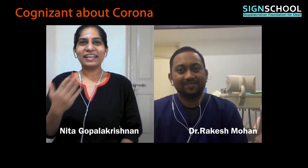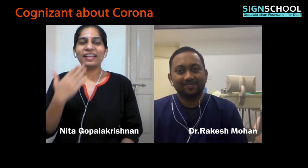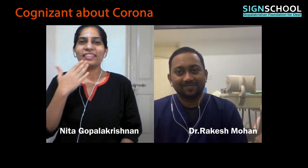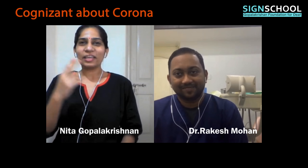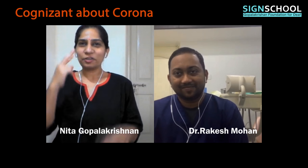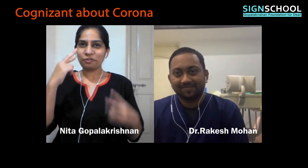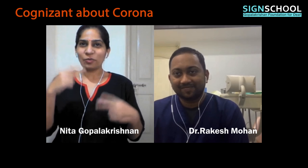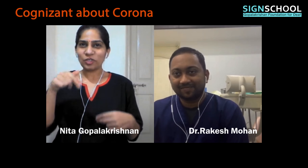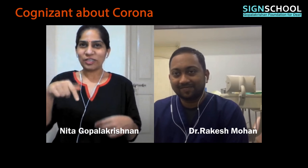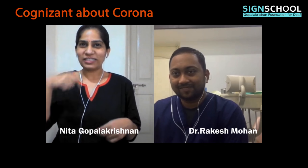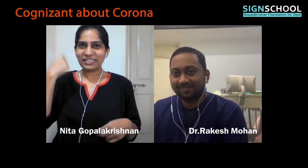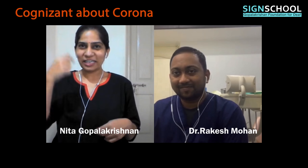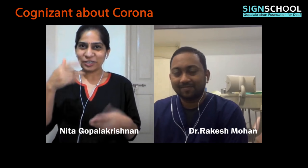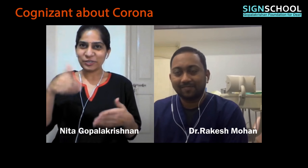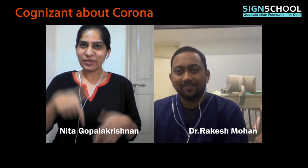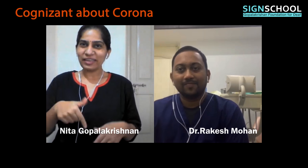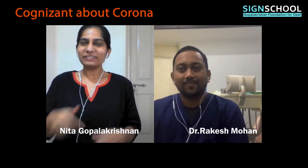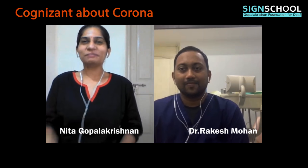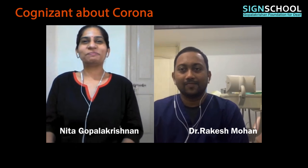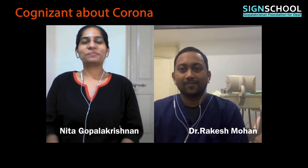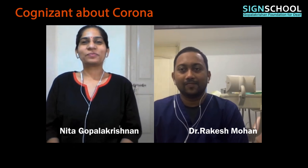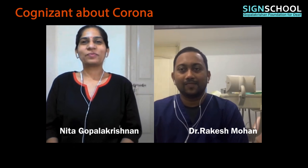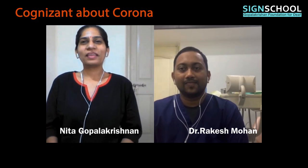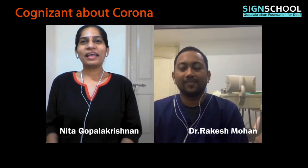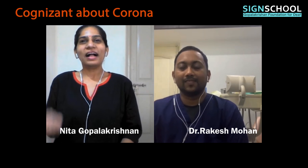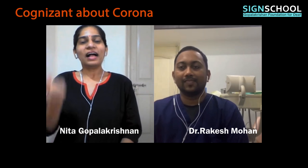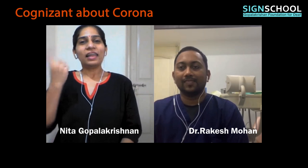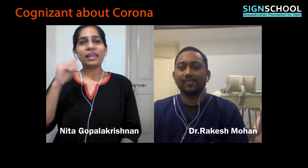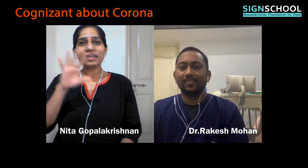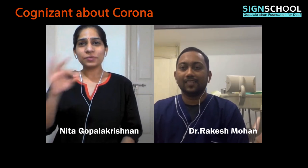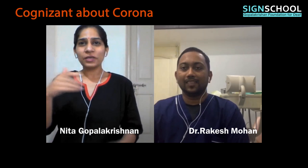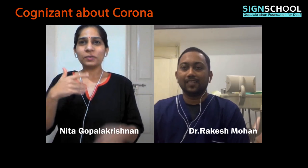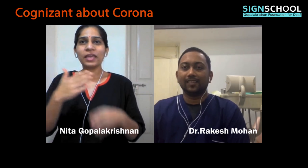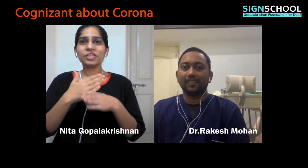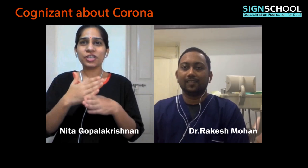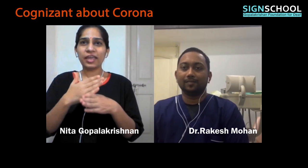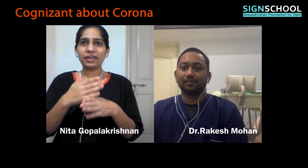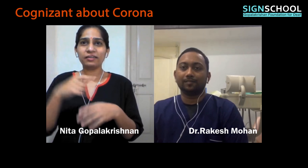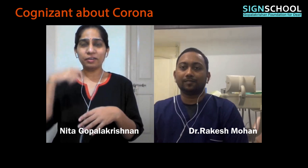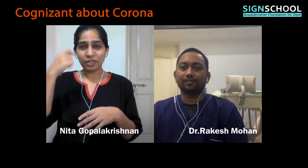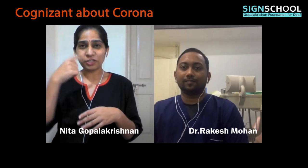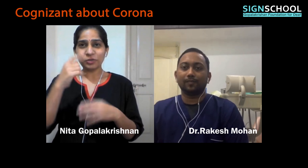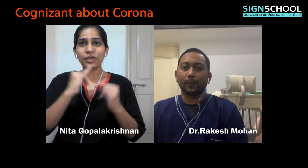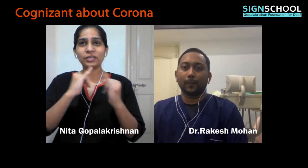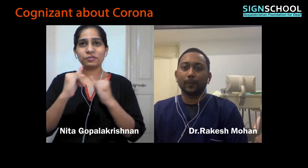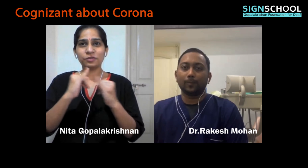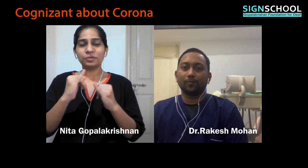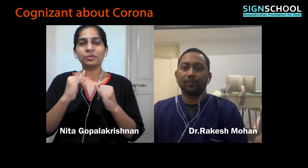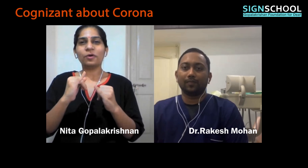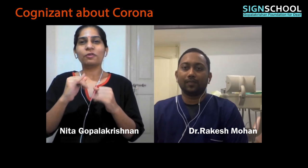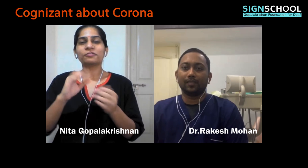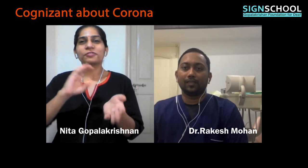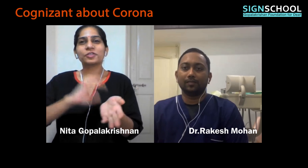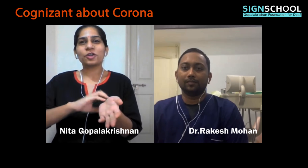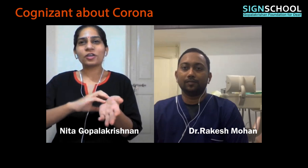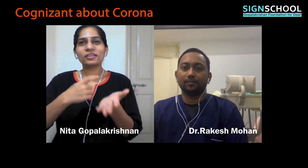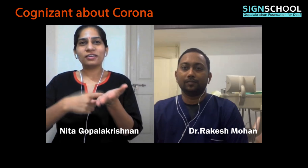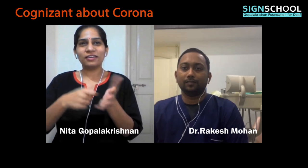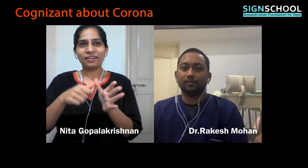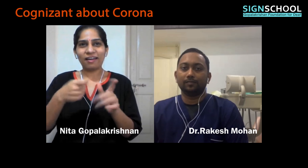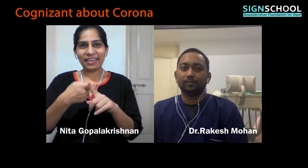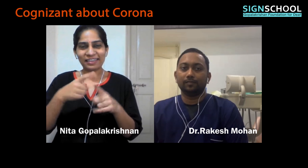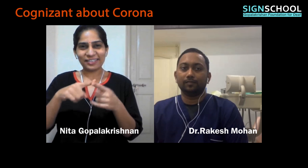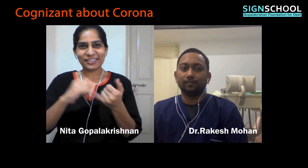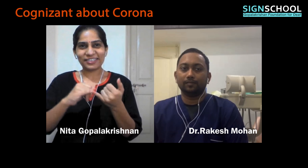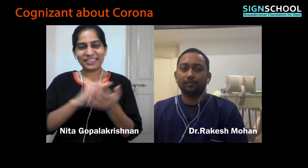everybody. Thank you for watching the session today. Last week we had shared a video interview of